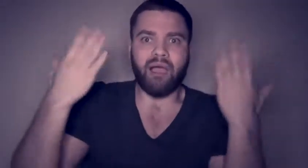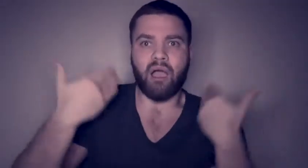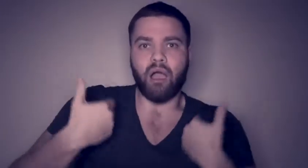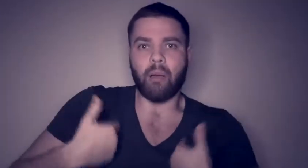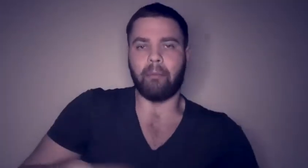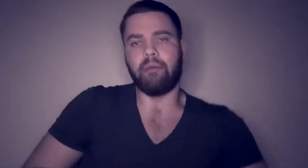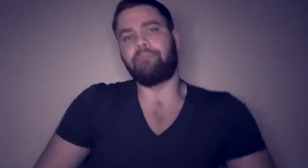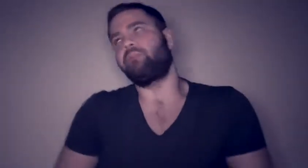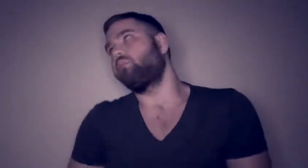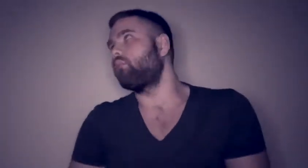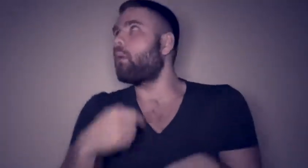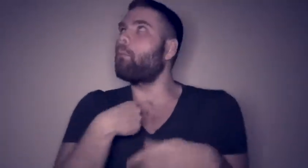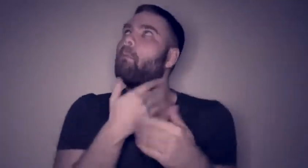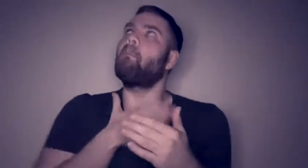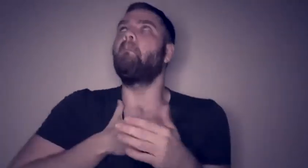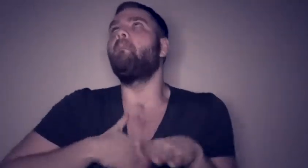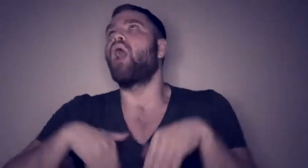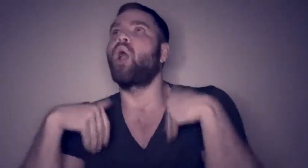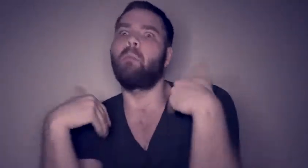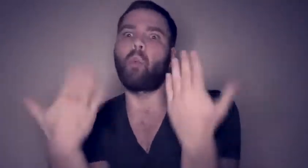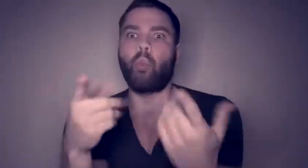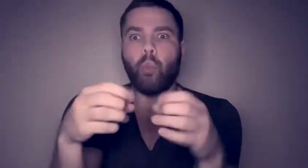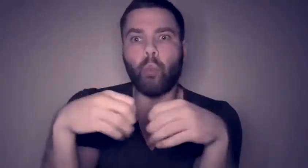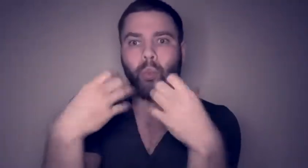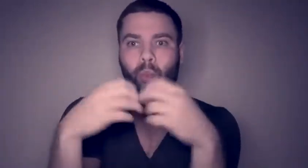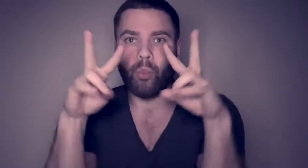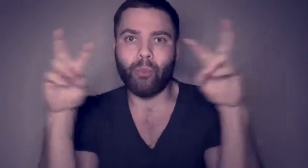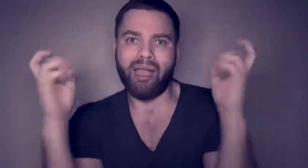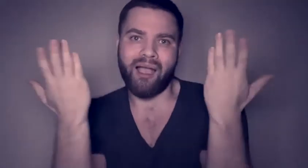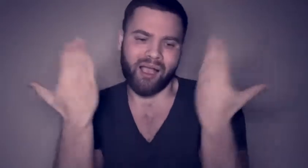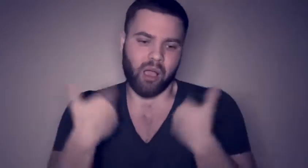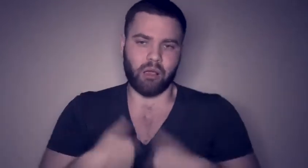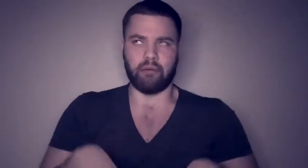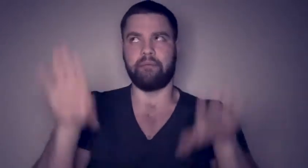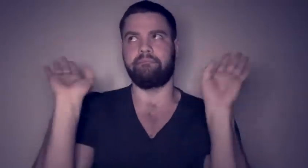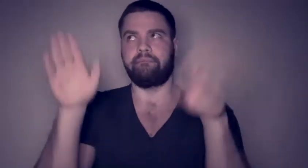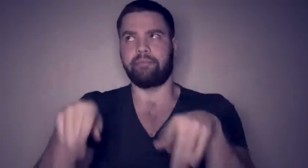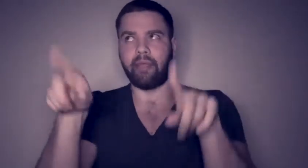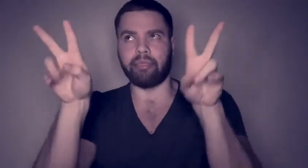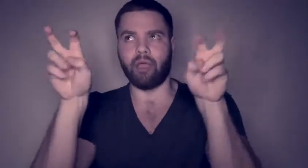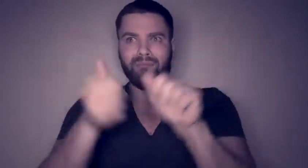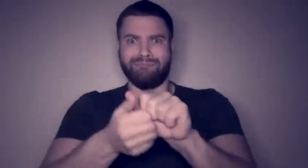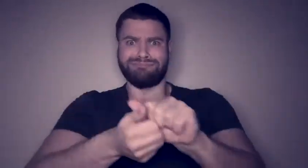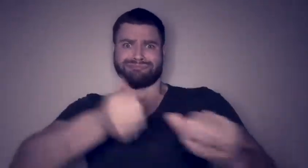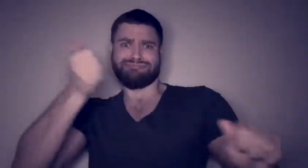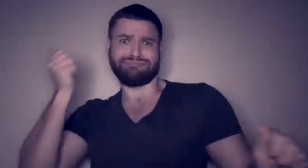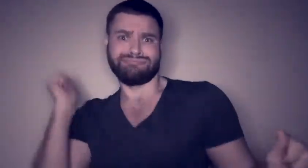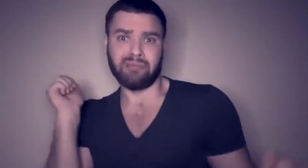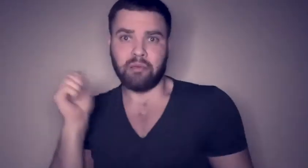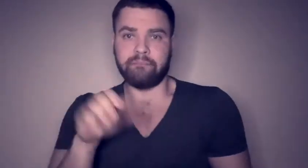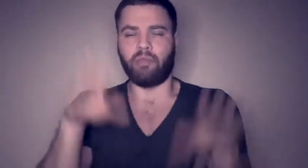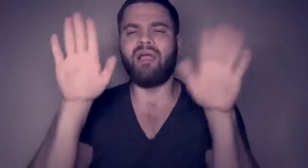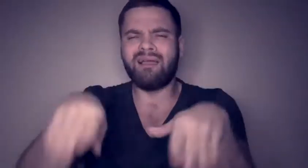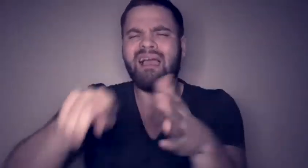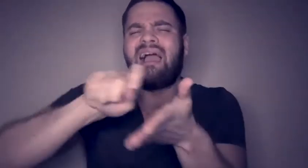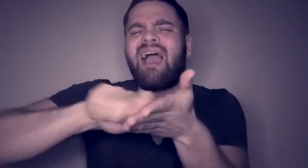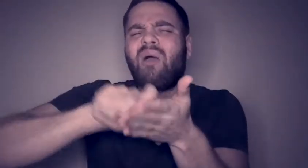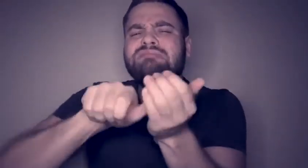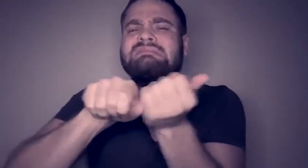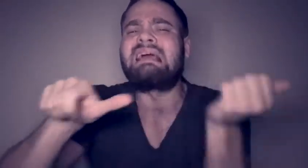talk about me. I love the way you talk about me. Look at how far it got me. The shit the baby's right about me.